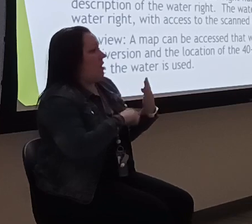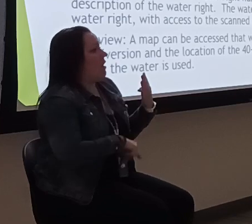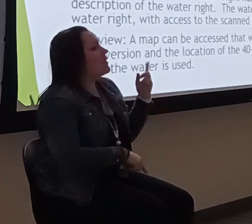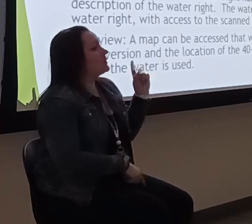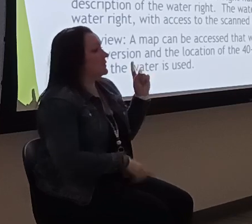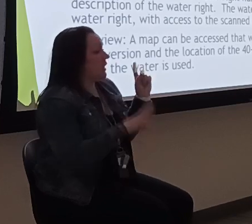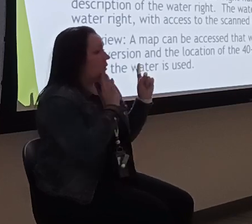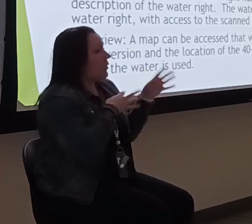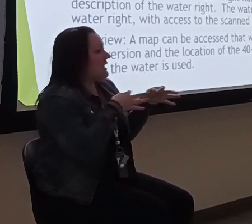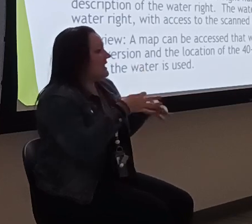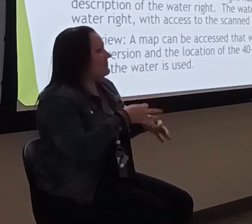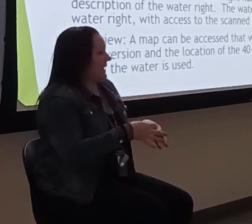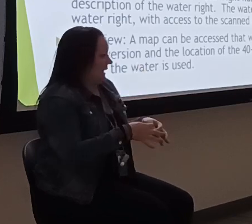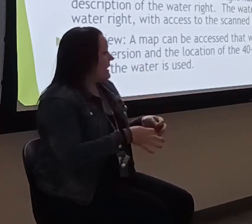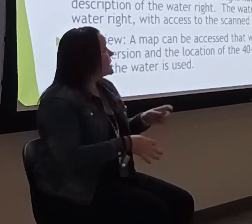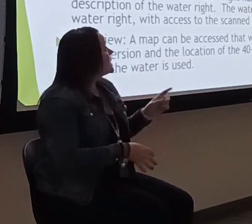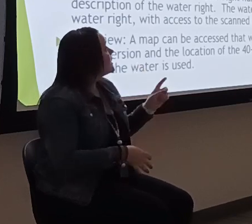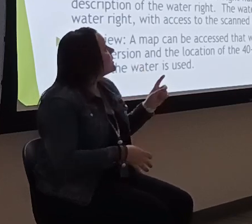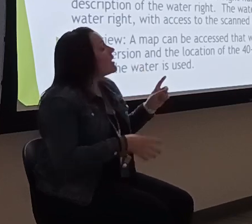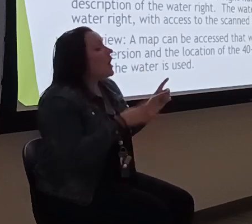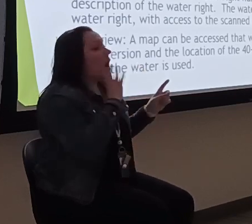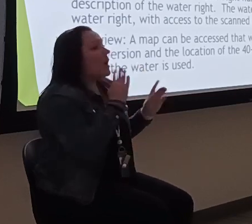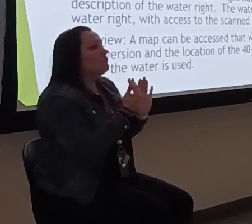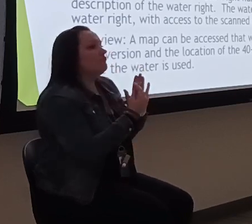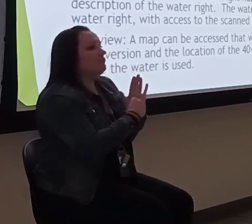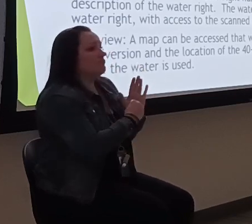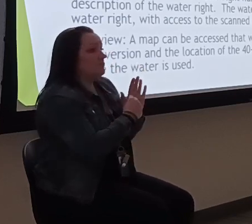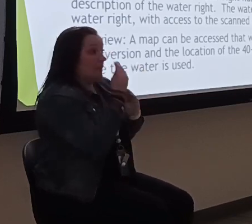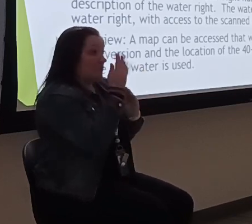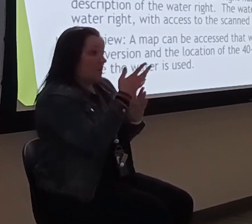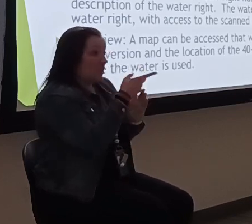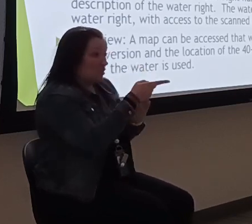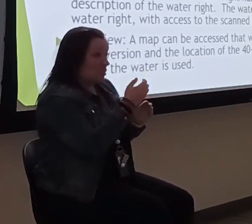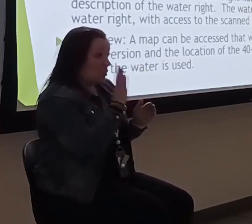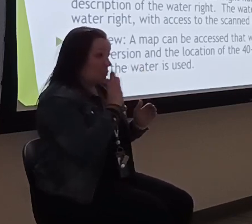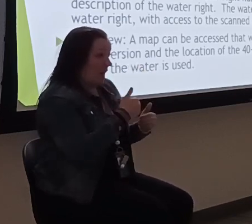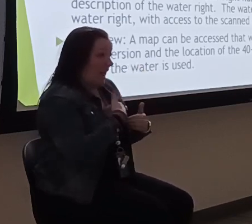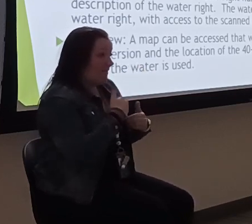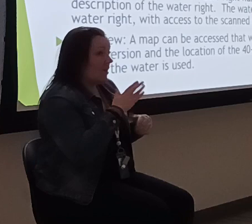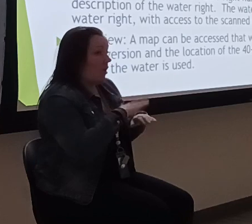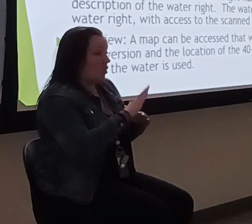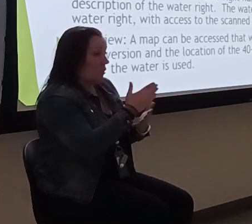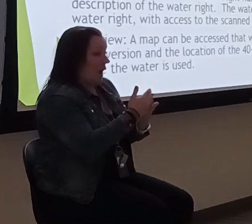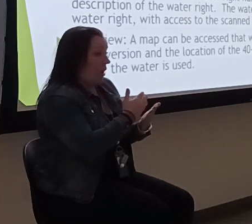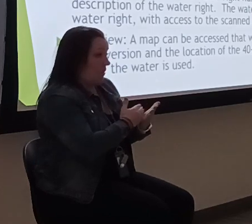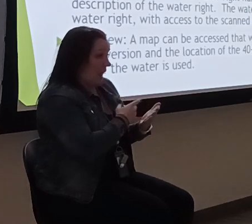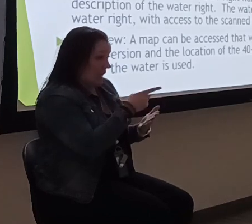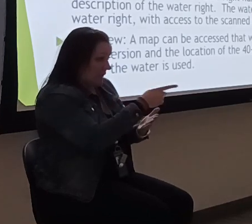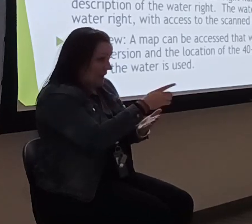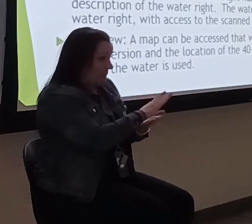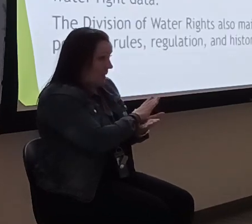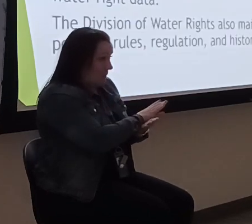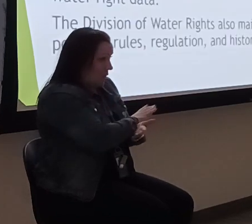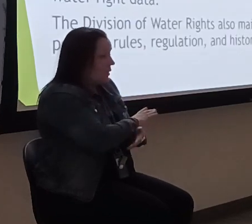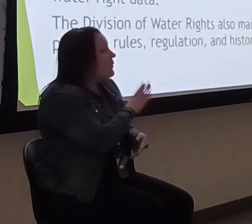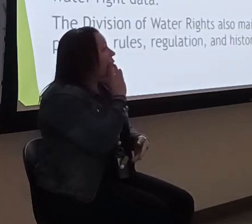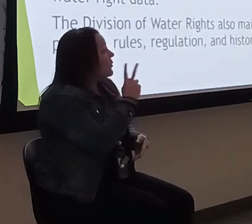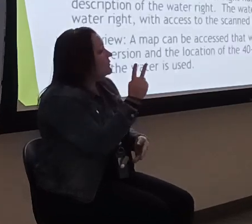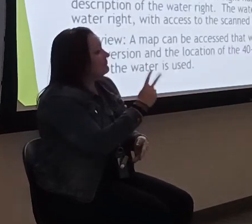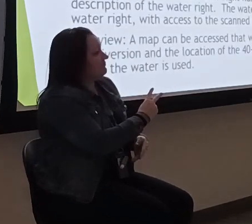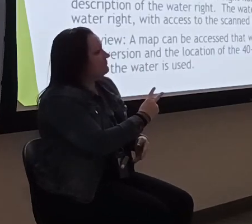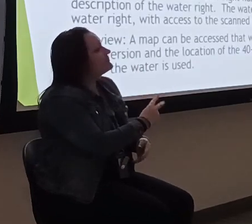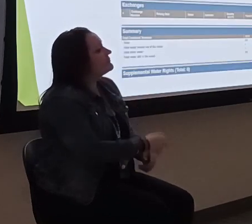I'll explain this, and I put this information so you would have it on your outline. But we'll look at what those pages look